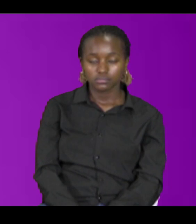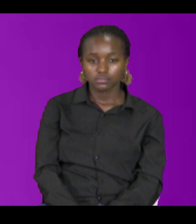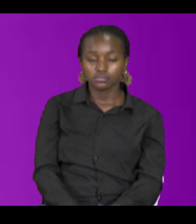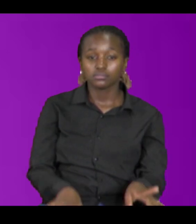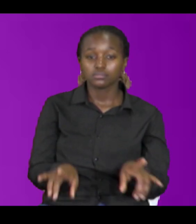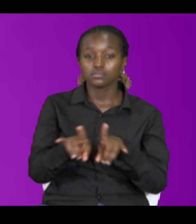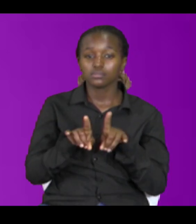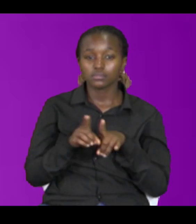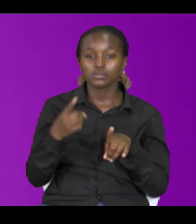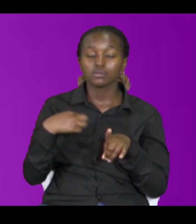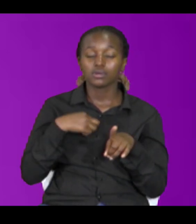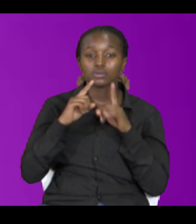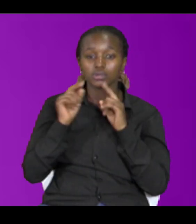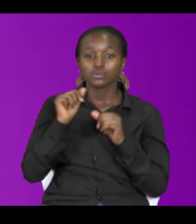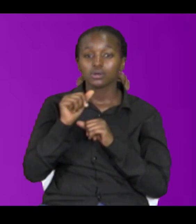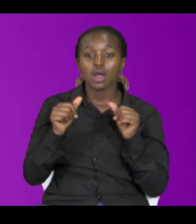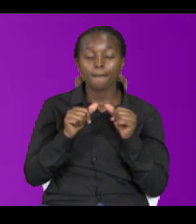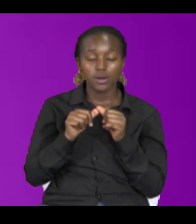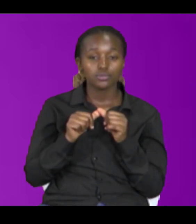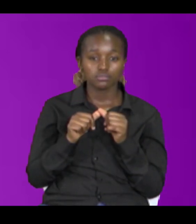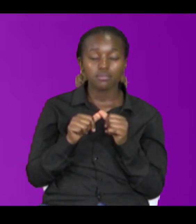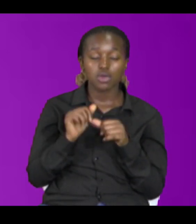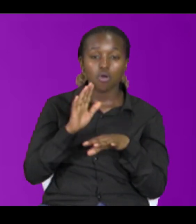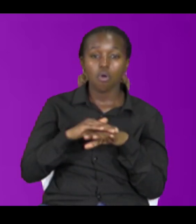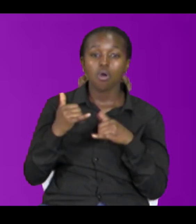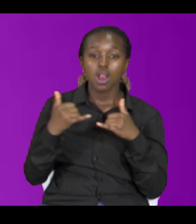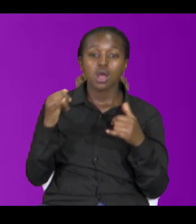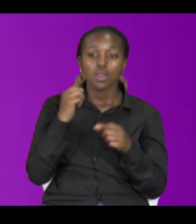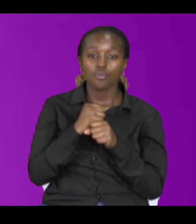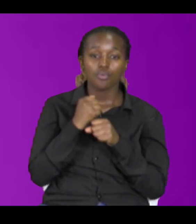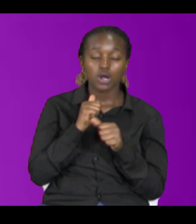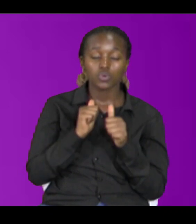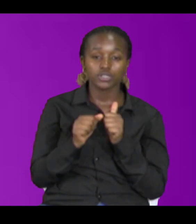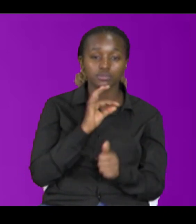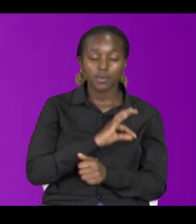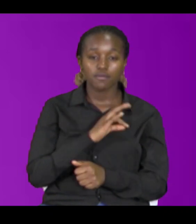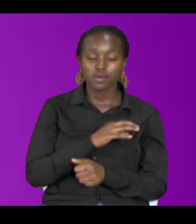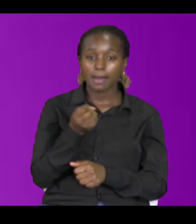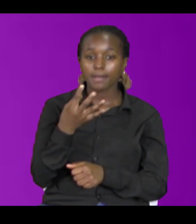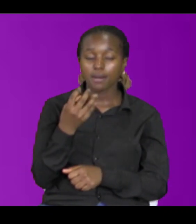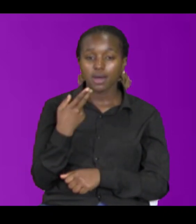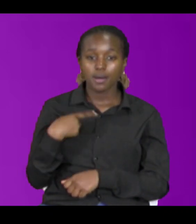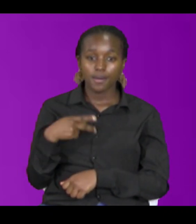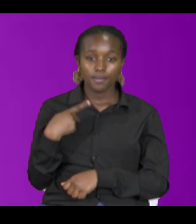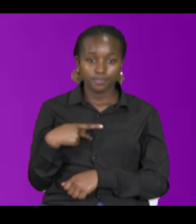of remote work, which has been beneficial for many, because